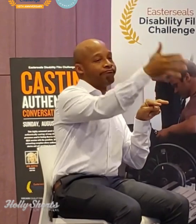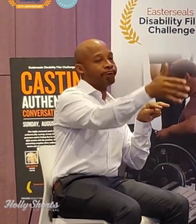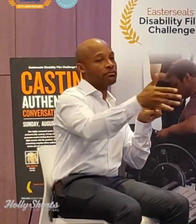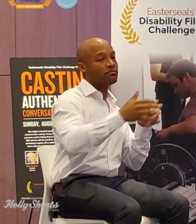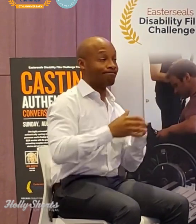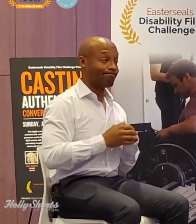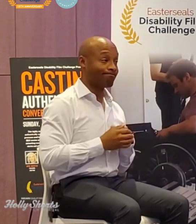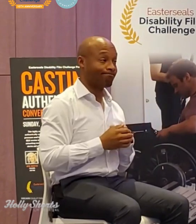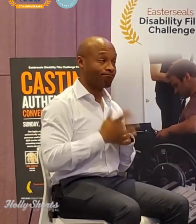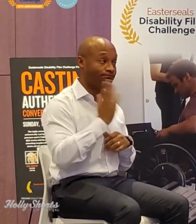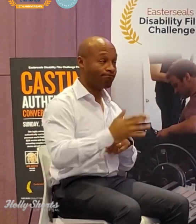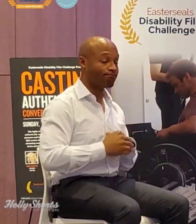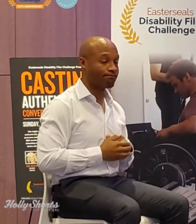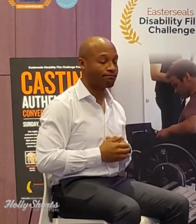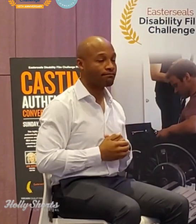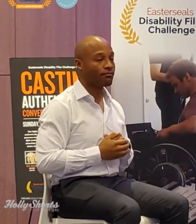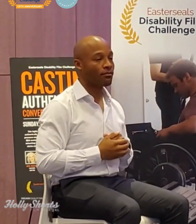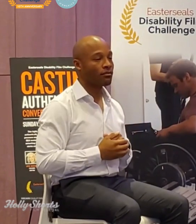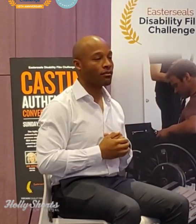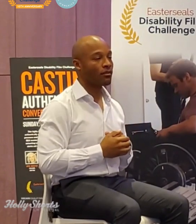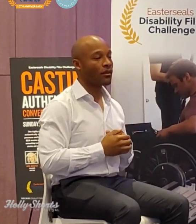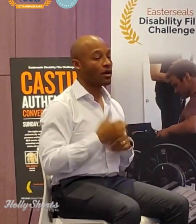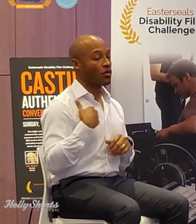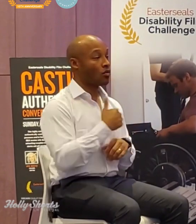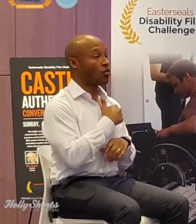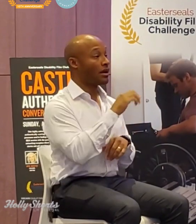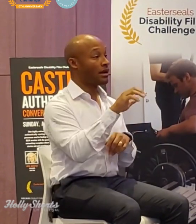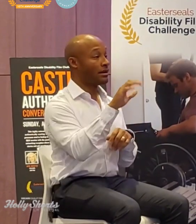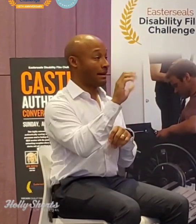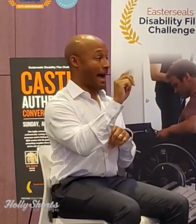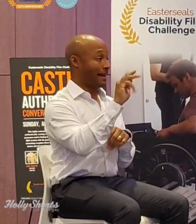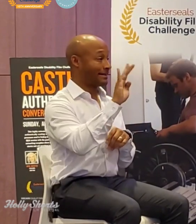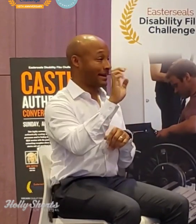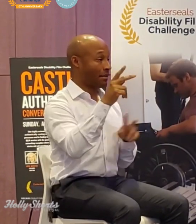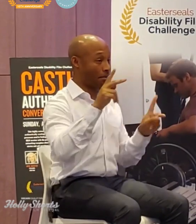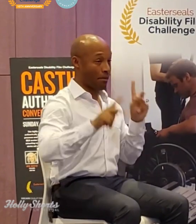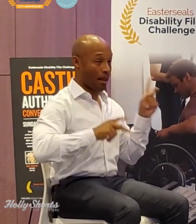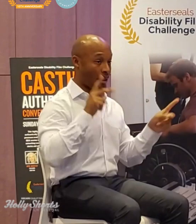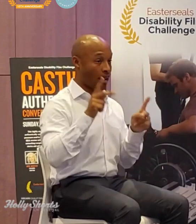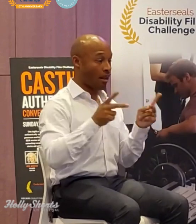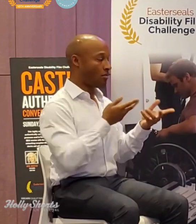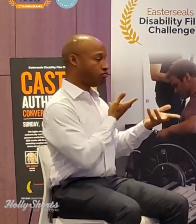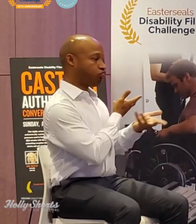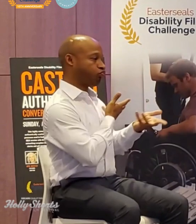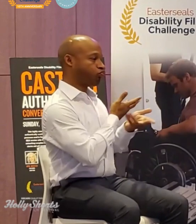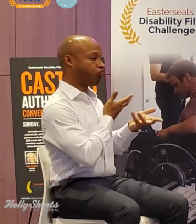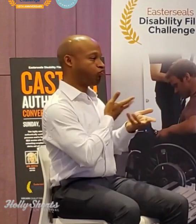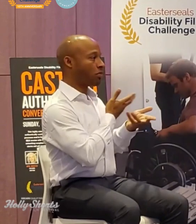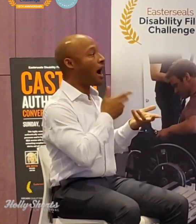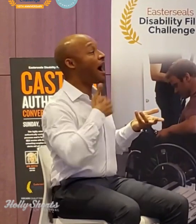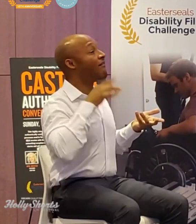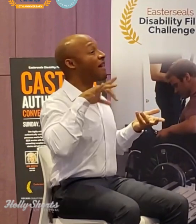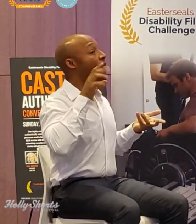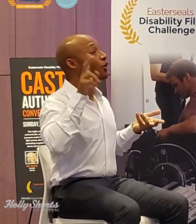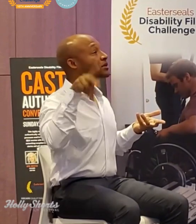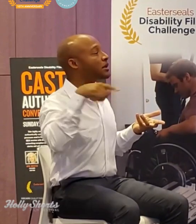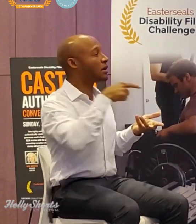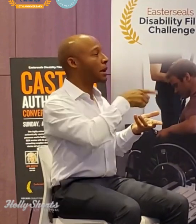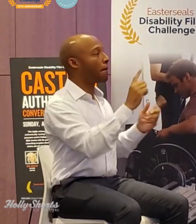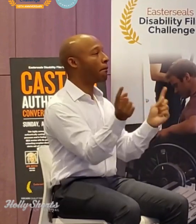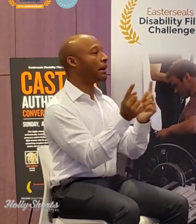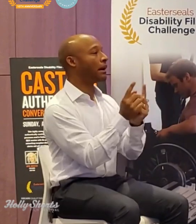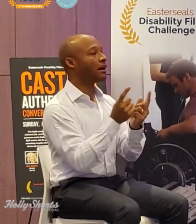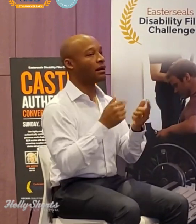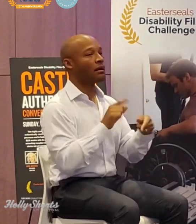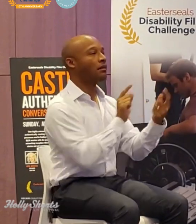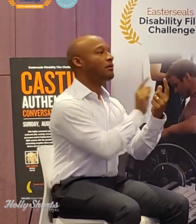casting people, we really talk amongst each other now and say, hey, I found this person, you know, please meet this person. I talk to Angelique Mathunder all the time and Carla